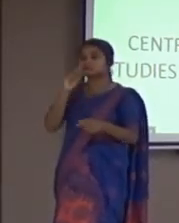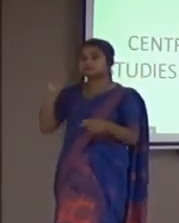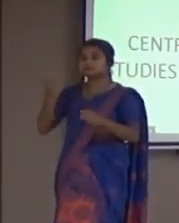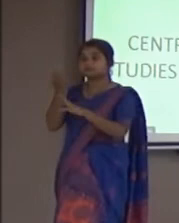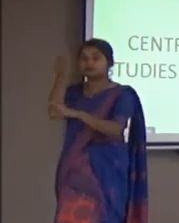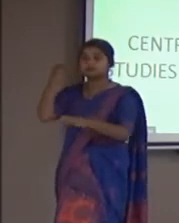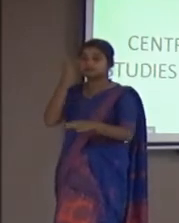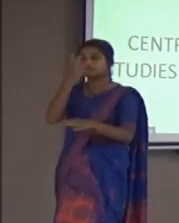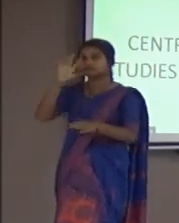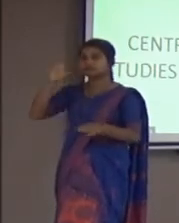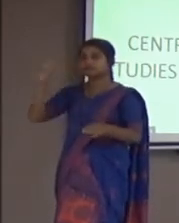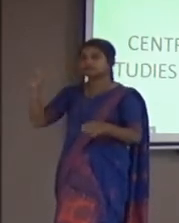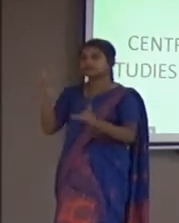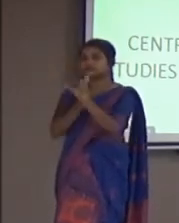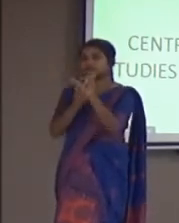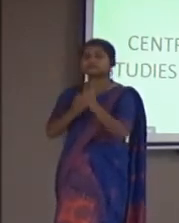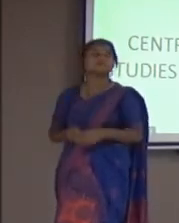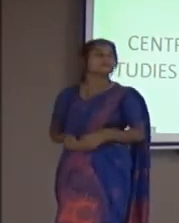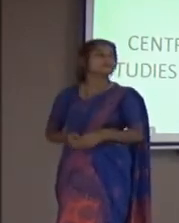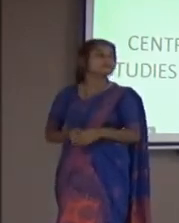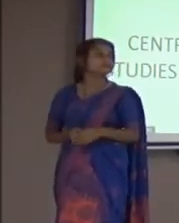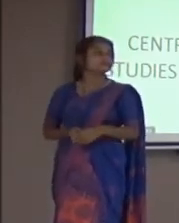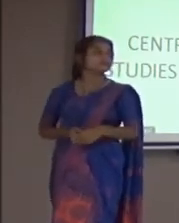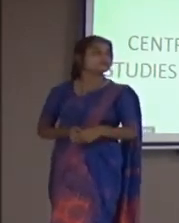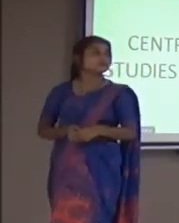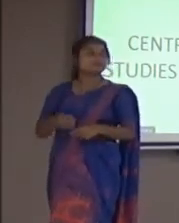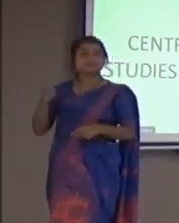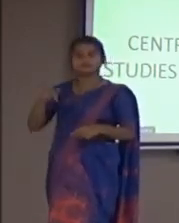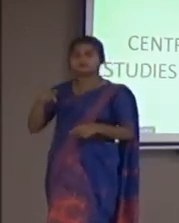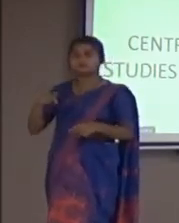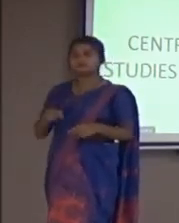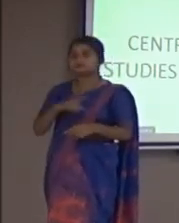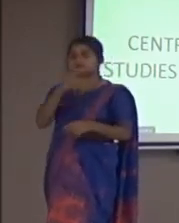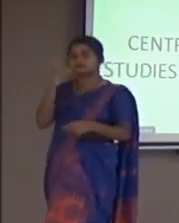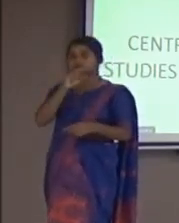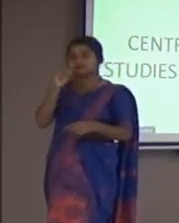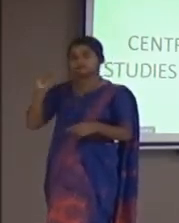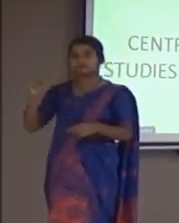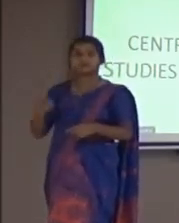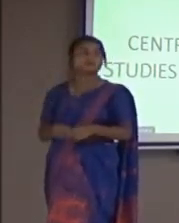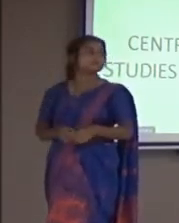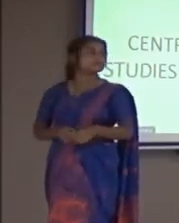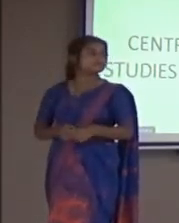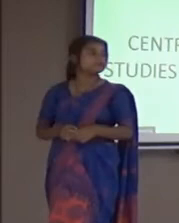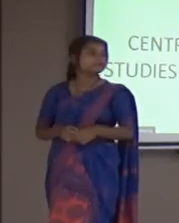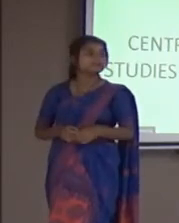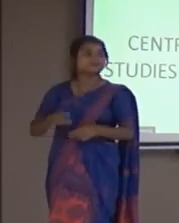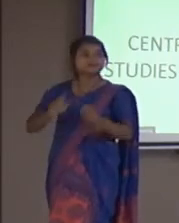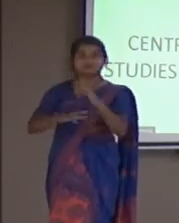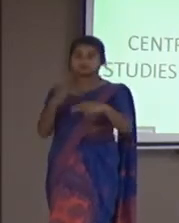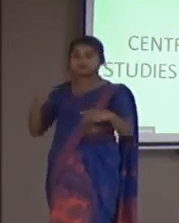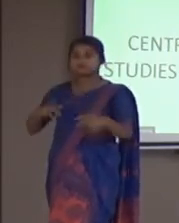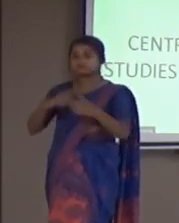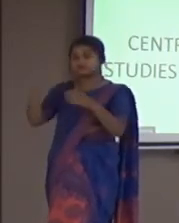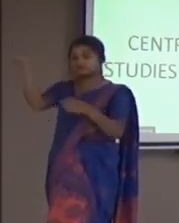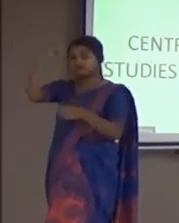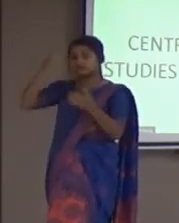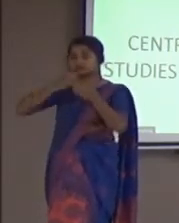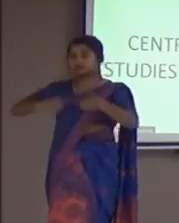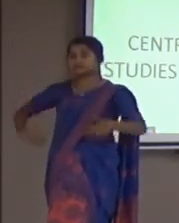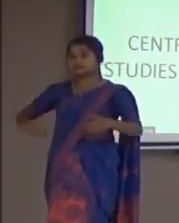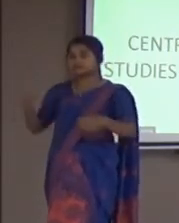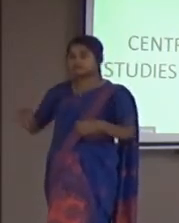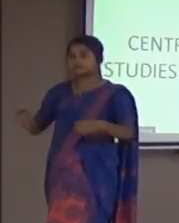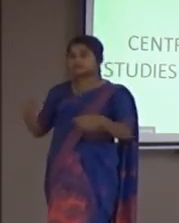last 300 years. It has been only a figure of a speech. And a National Law University